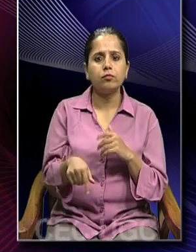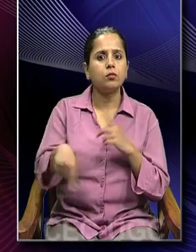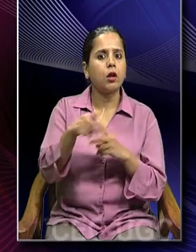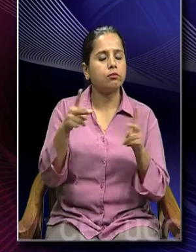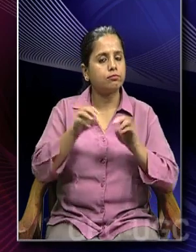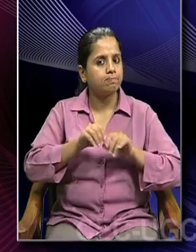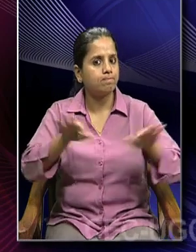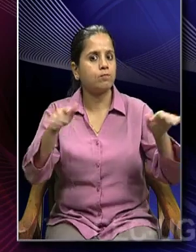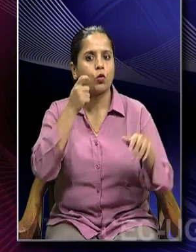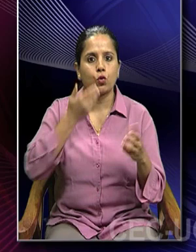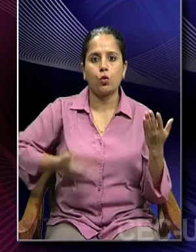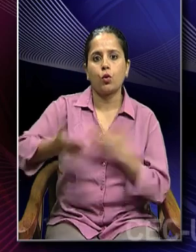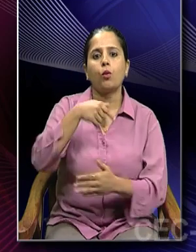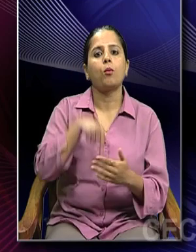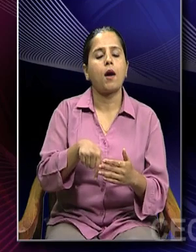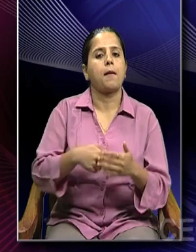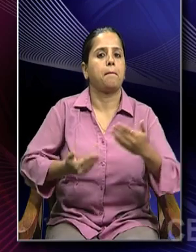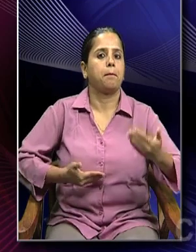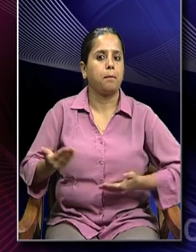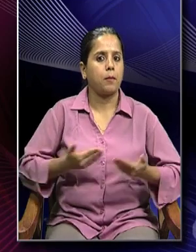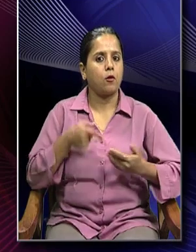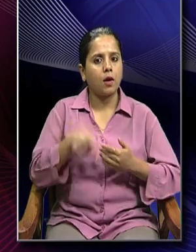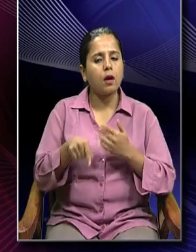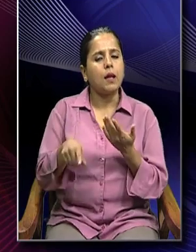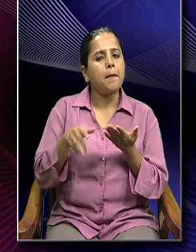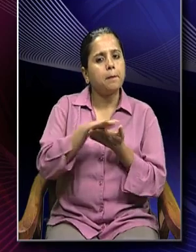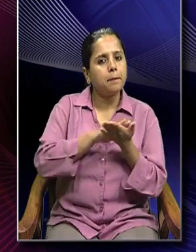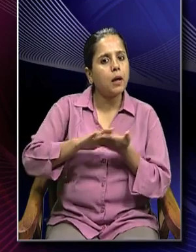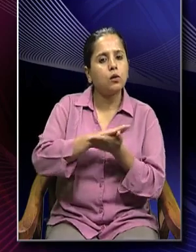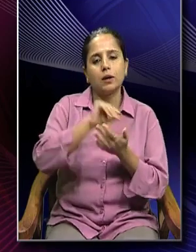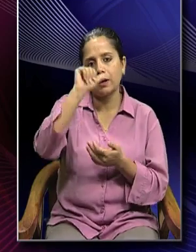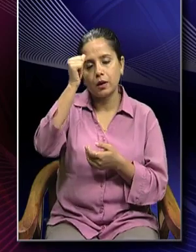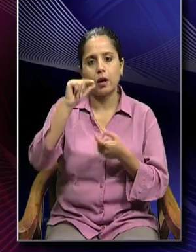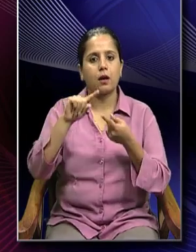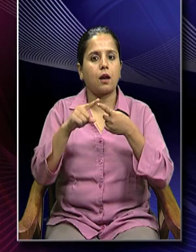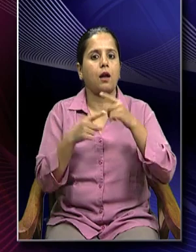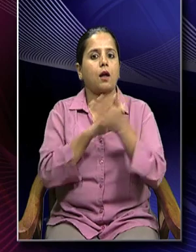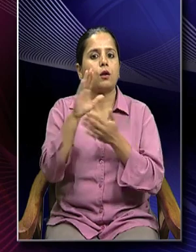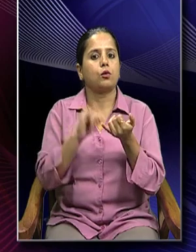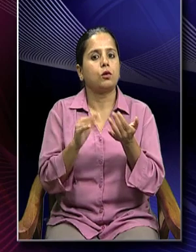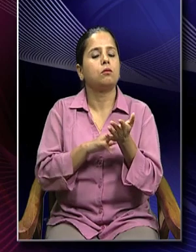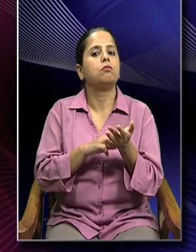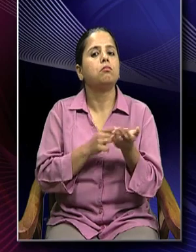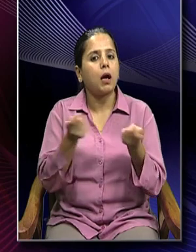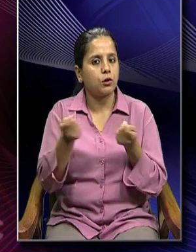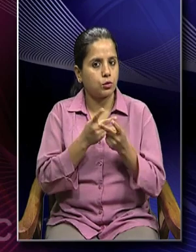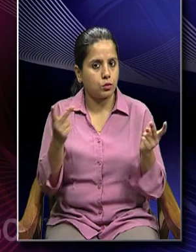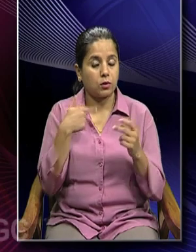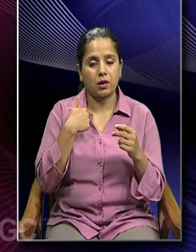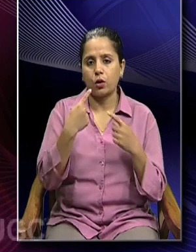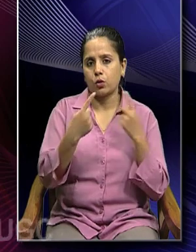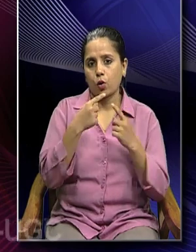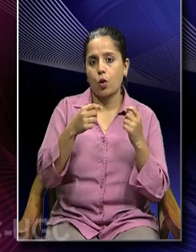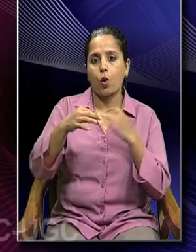of human behavior, which is actually the basic trait of Indian ethos in management. When we talk about